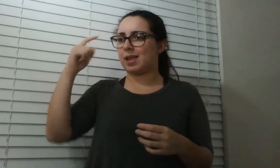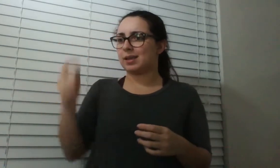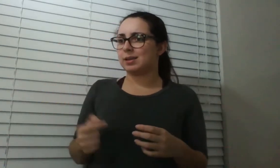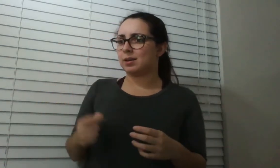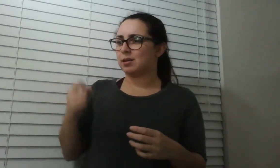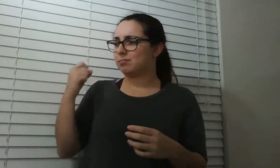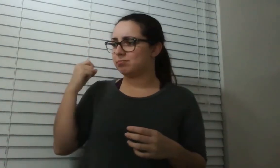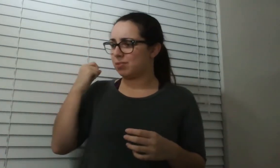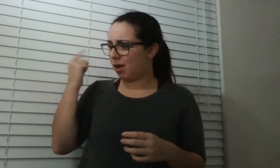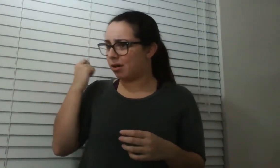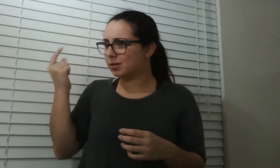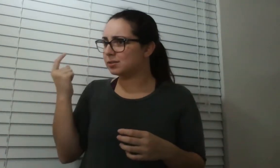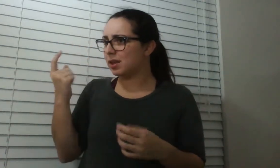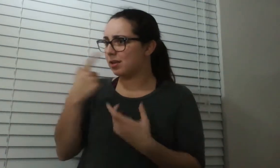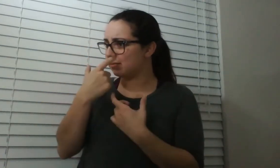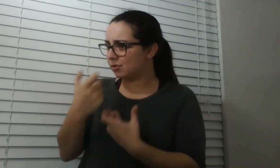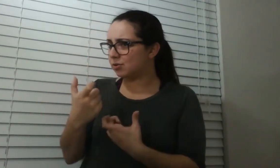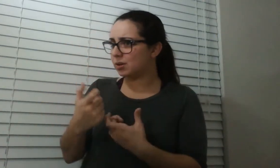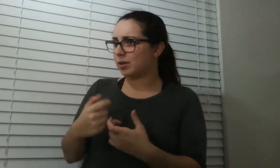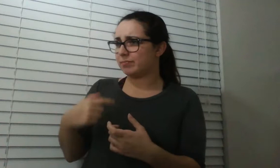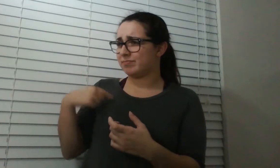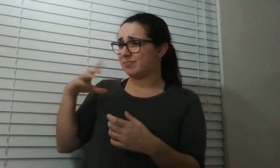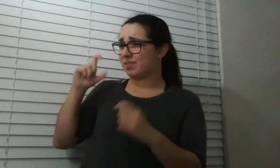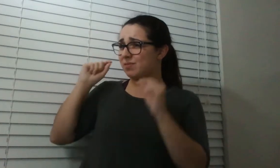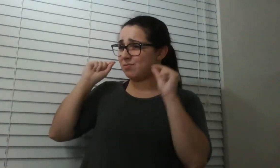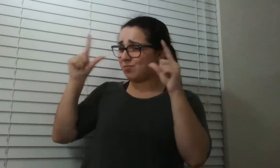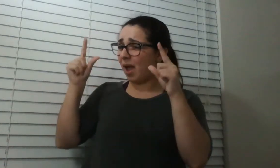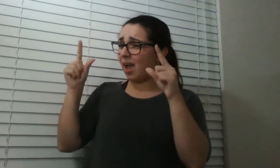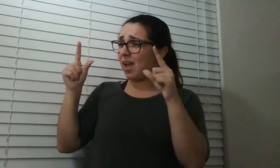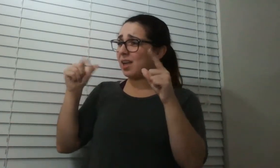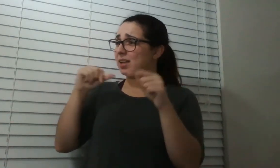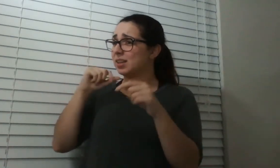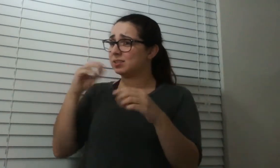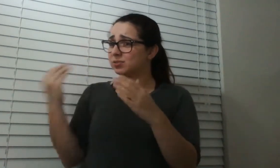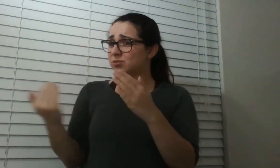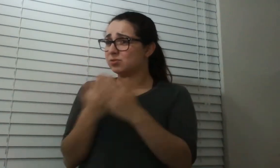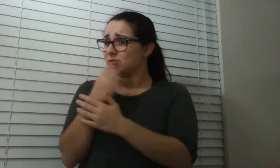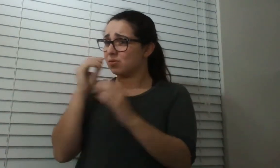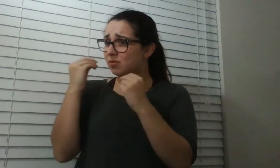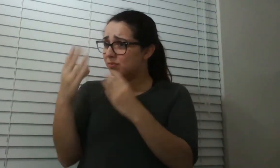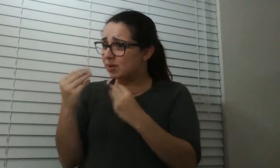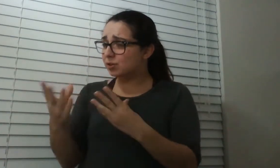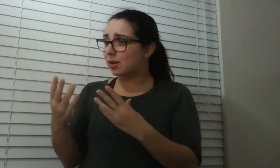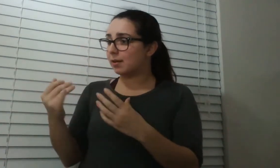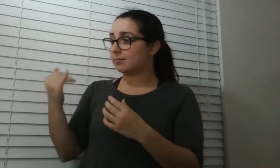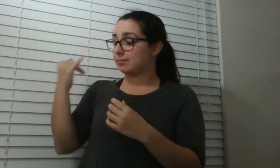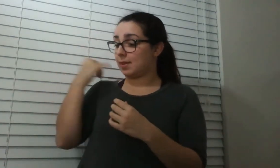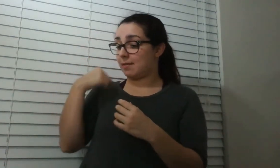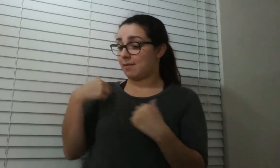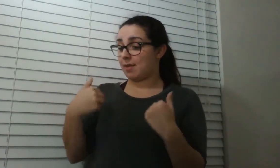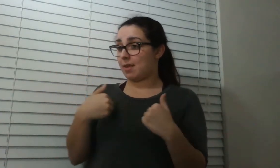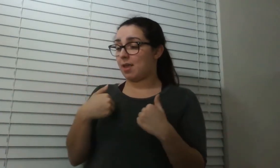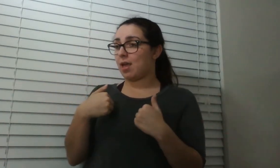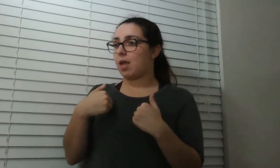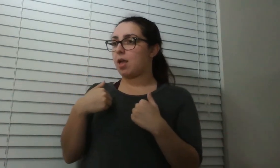I'm surprised that it was even a discovery. If I have a relationship with a thing, I'm going to see